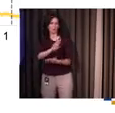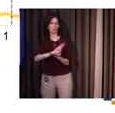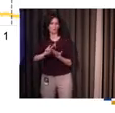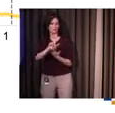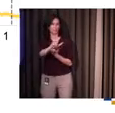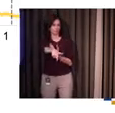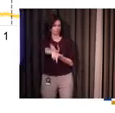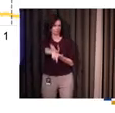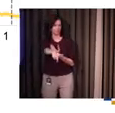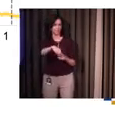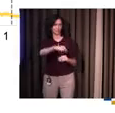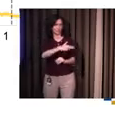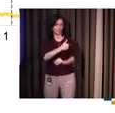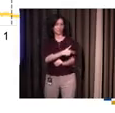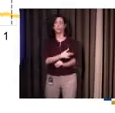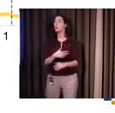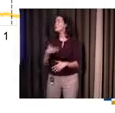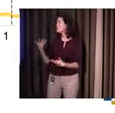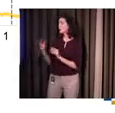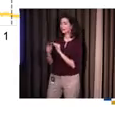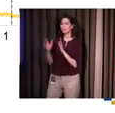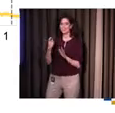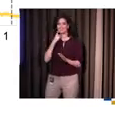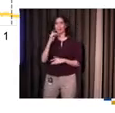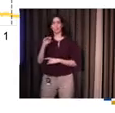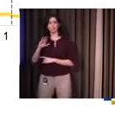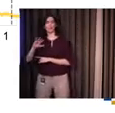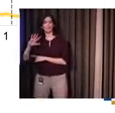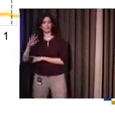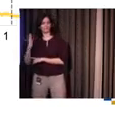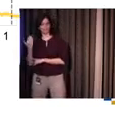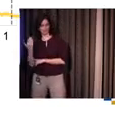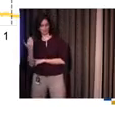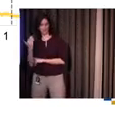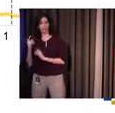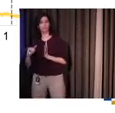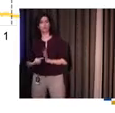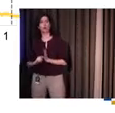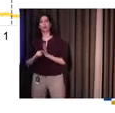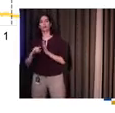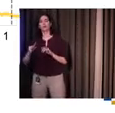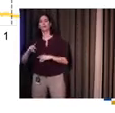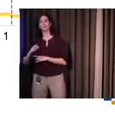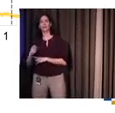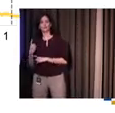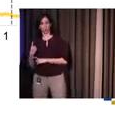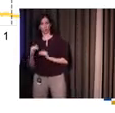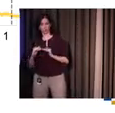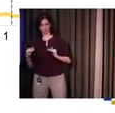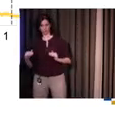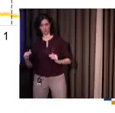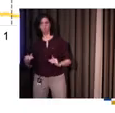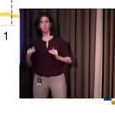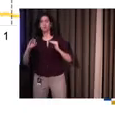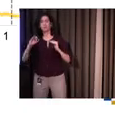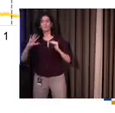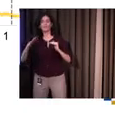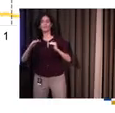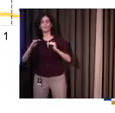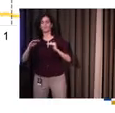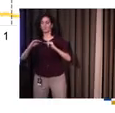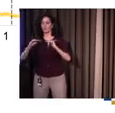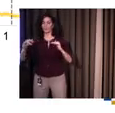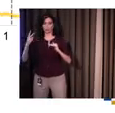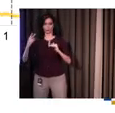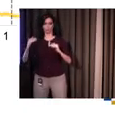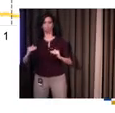this. We entered into phase 1 on May 15th. We entered into phase 2 on June 5th. We entered into phase 3 on September